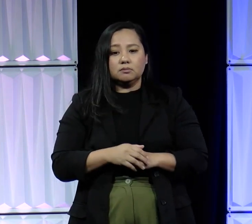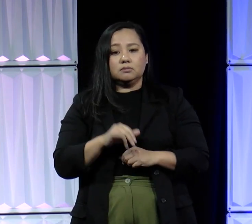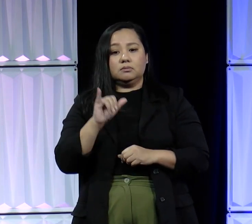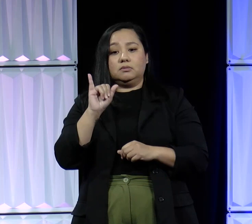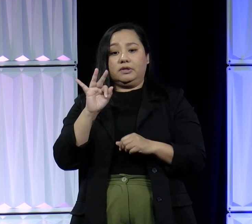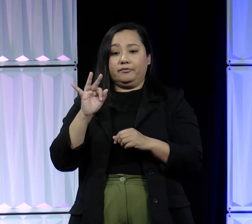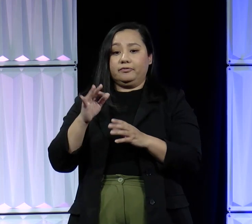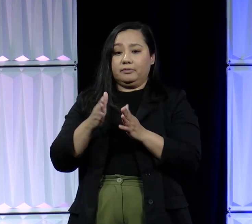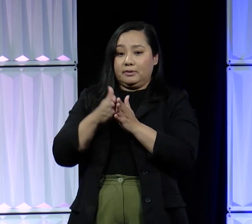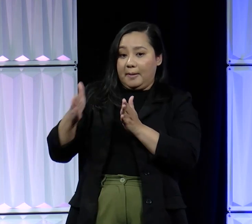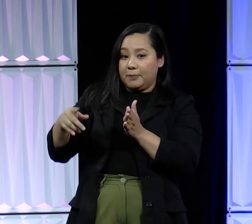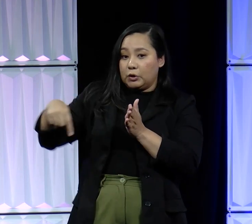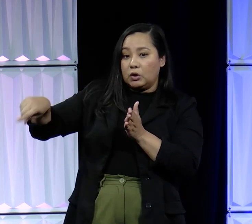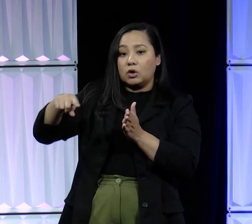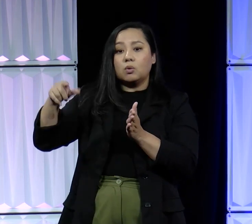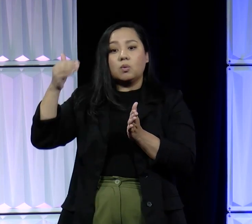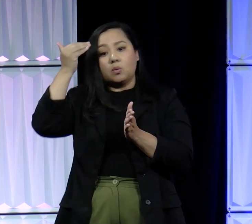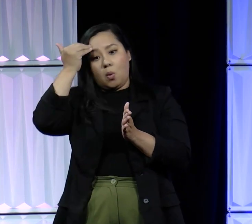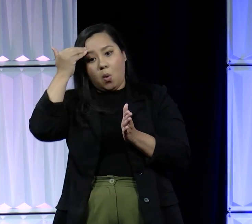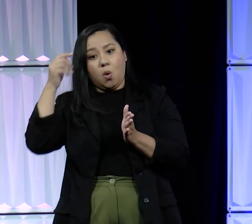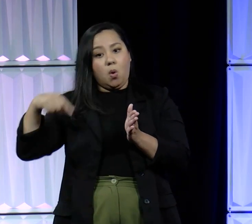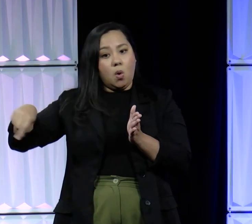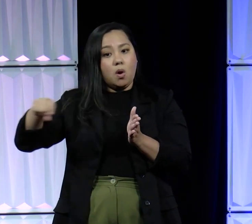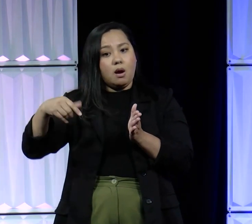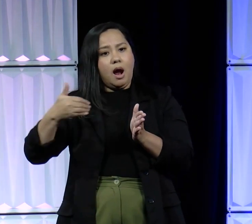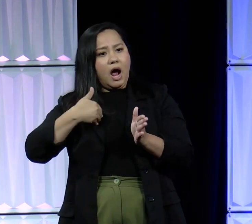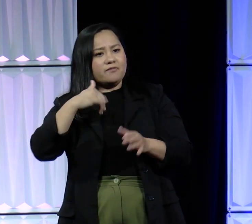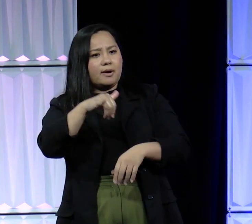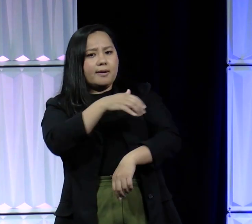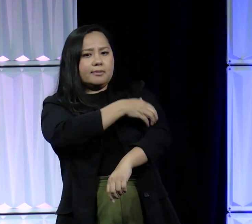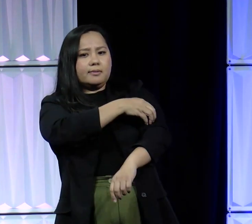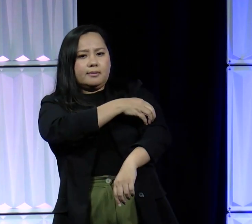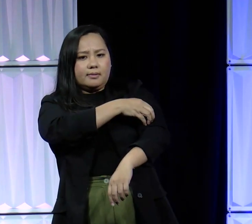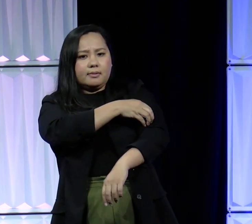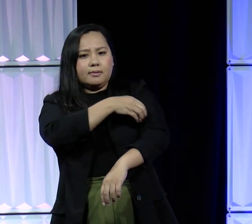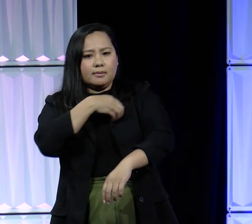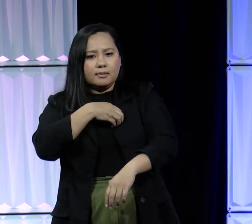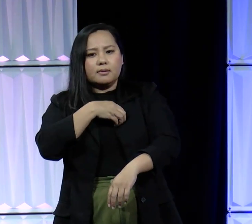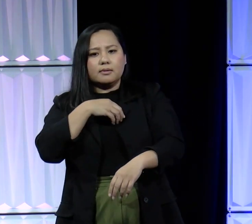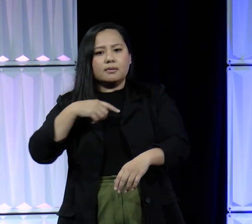seen as powerless victims in need of protection by a judge?